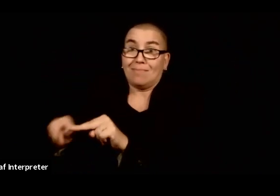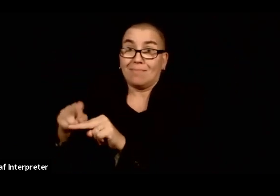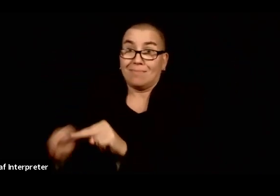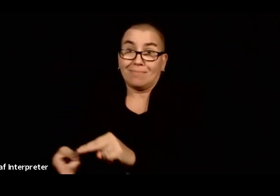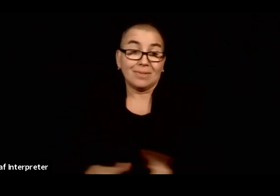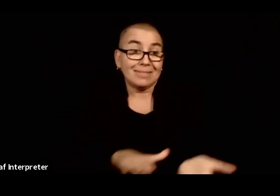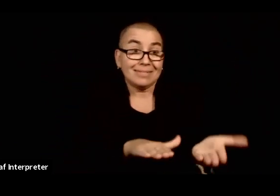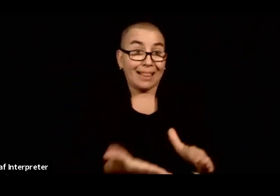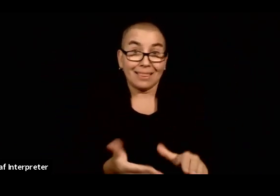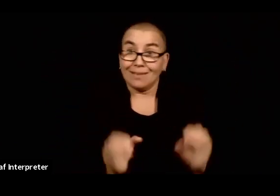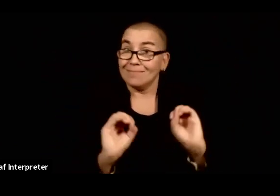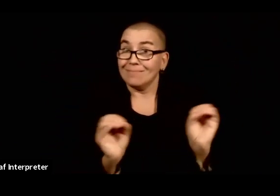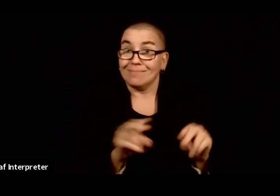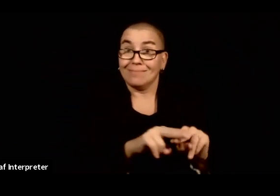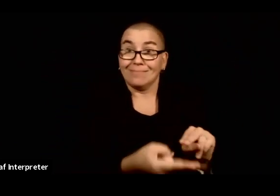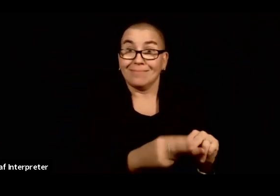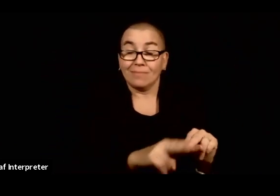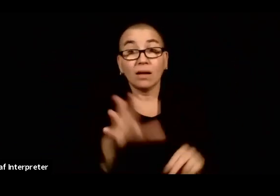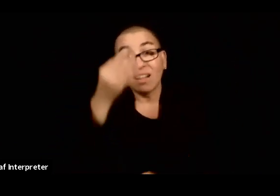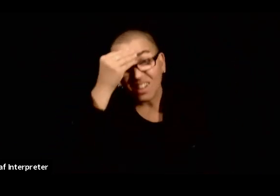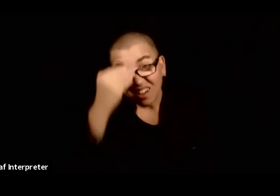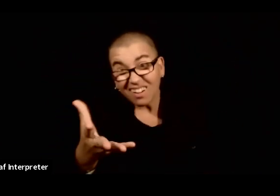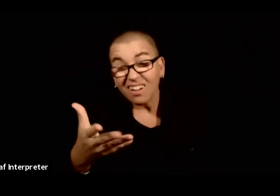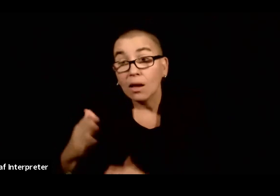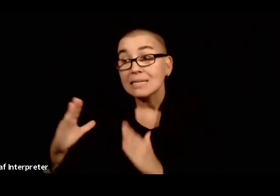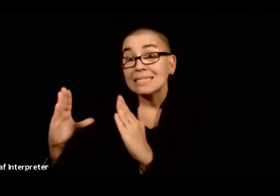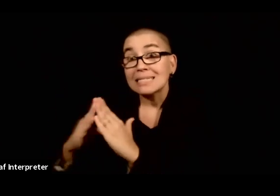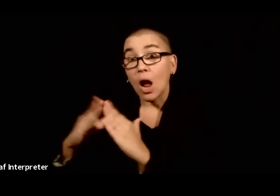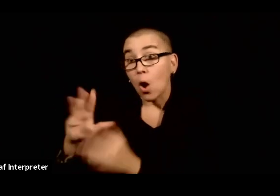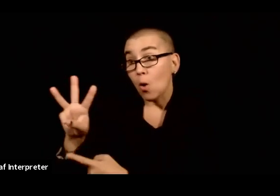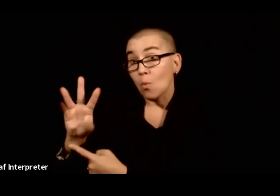Winona County means that residents should,